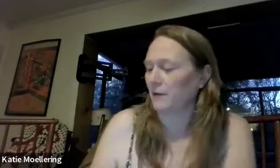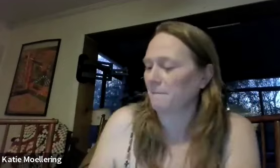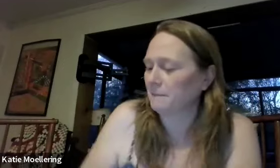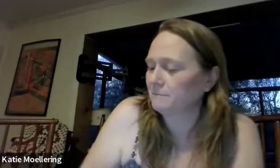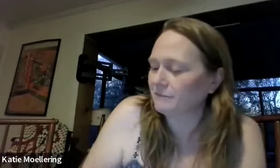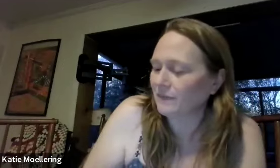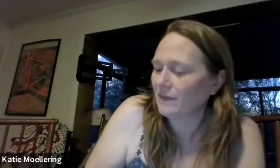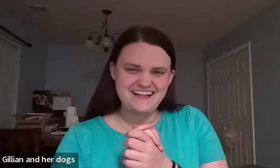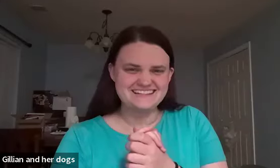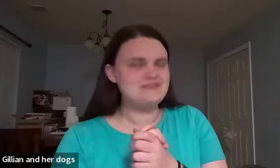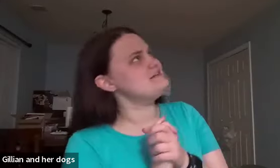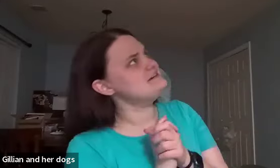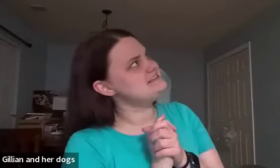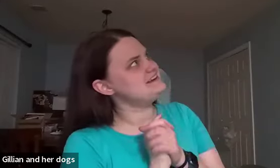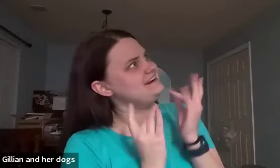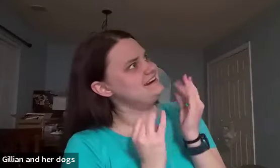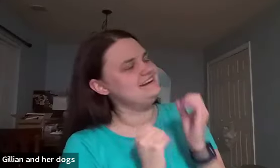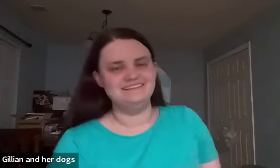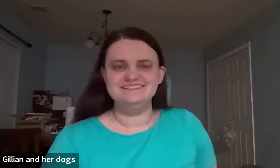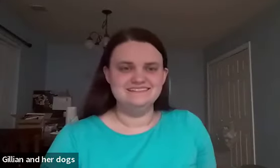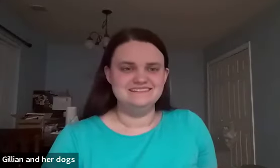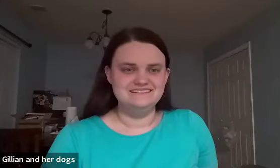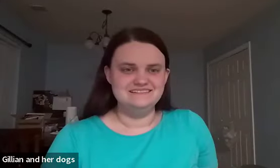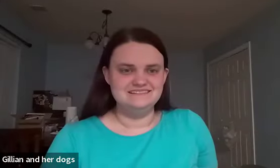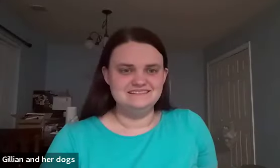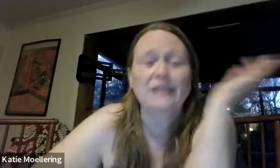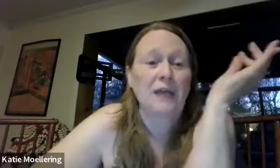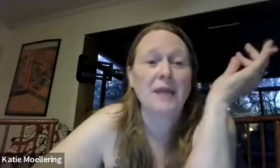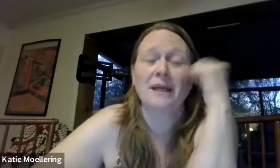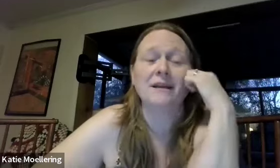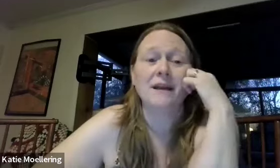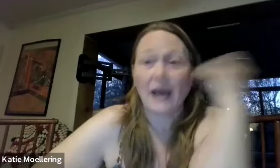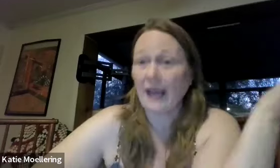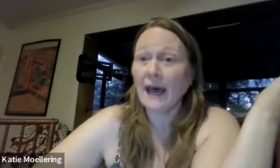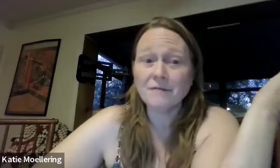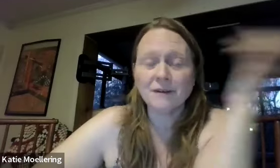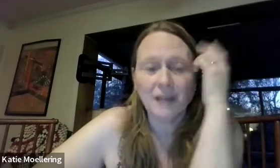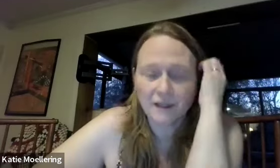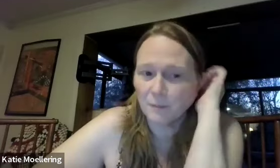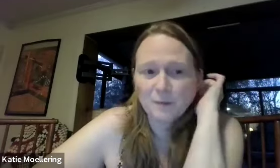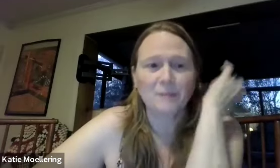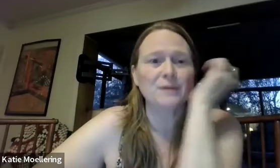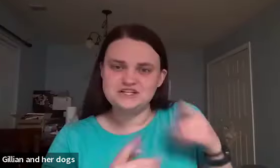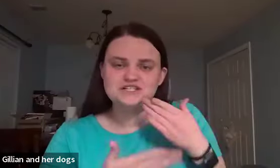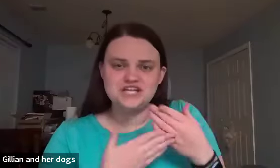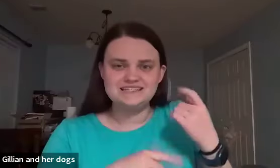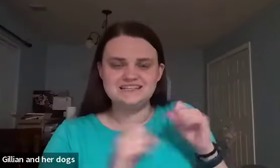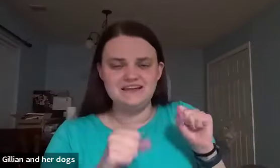way. Oh, I'm glad Not because that I was, I run into people that sign every single day, but I have had a couple of yeah, people. and it's a So good yeah. chance to